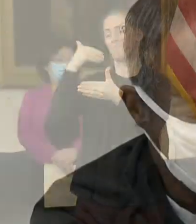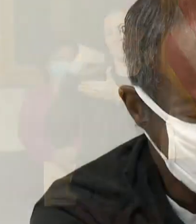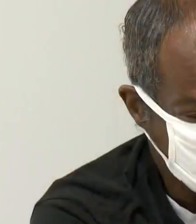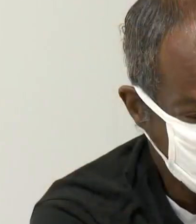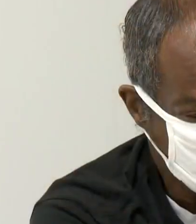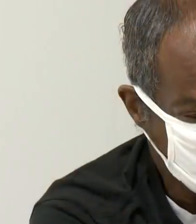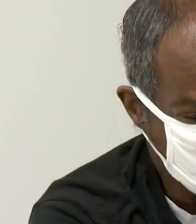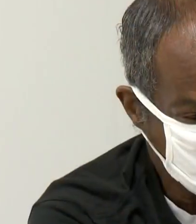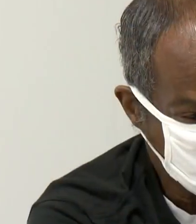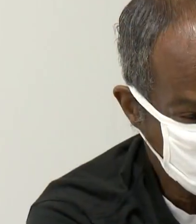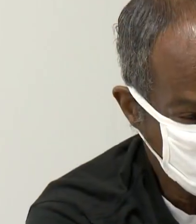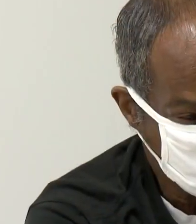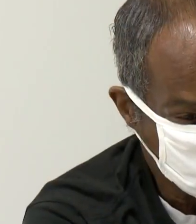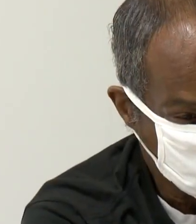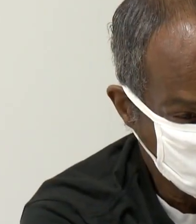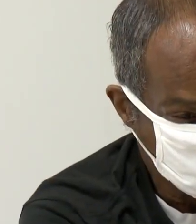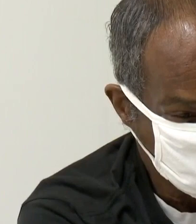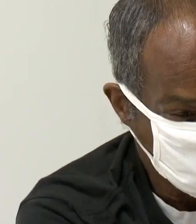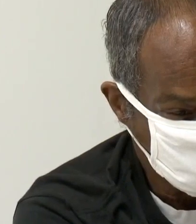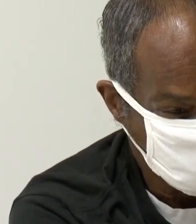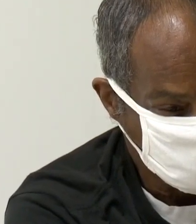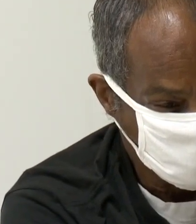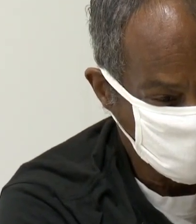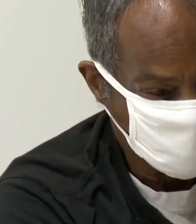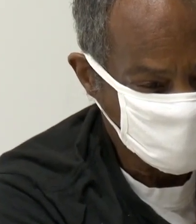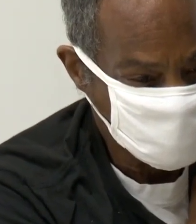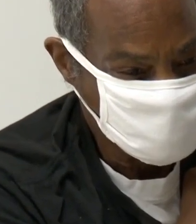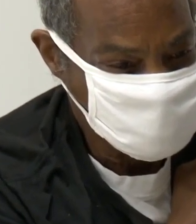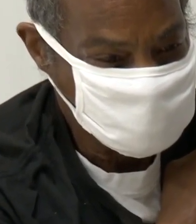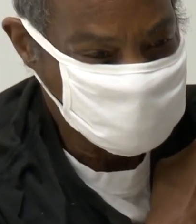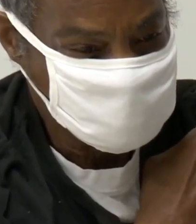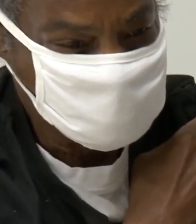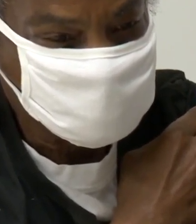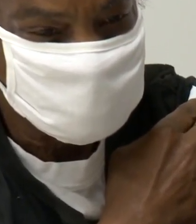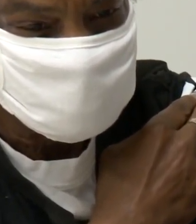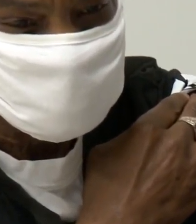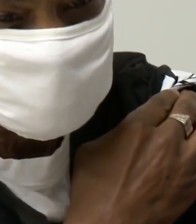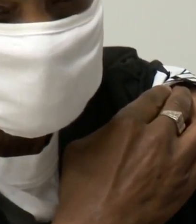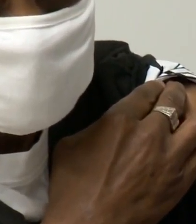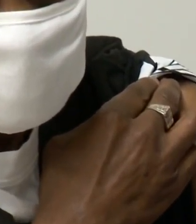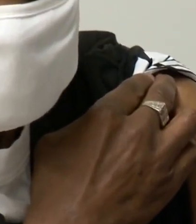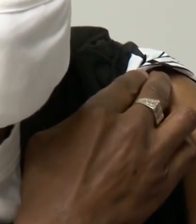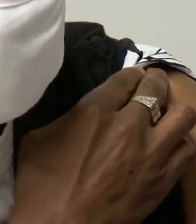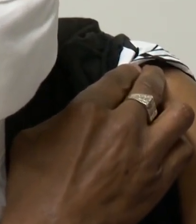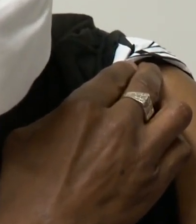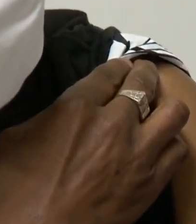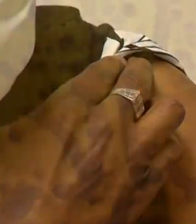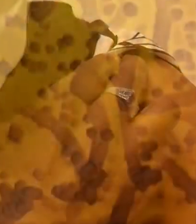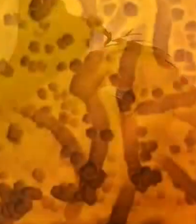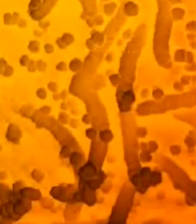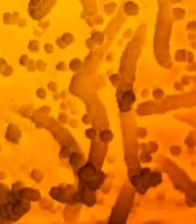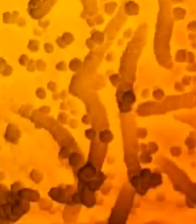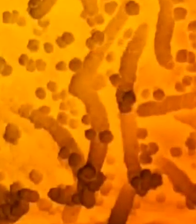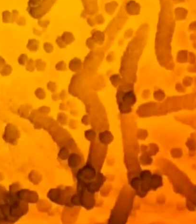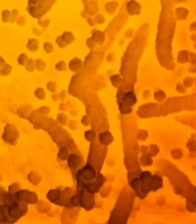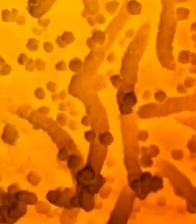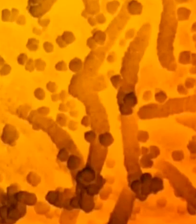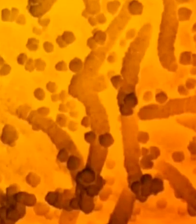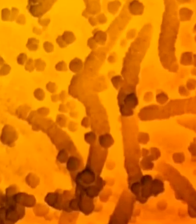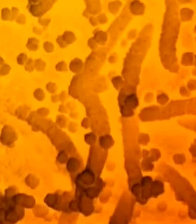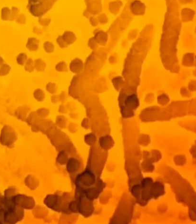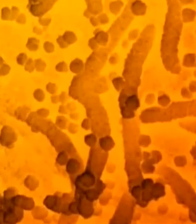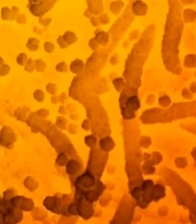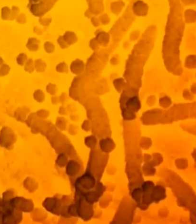says Maryland's vaccination program is in a race with new, more contagious strains of the virus. A combined 60 cases of the